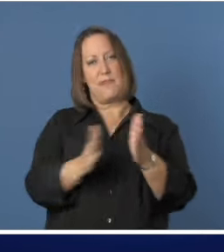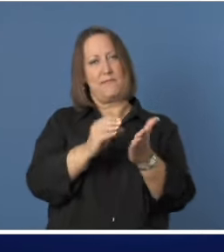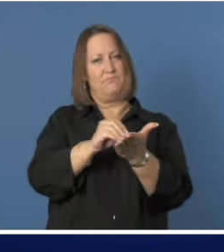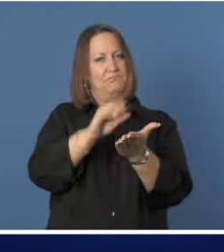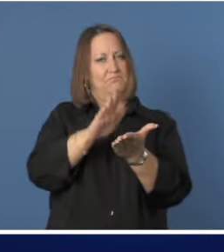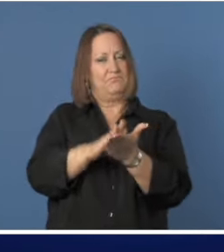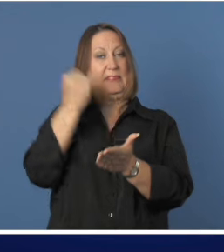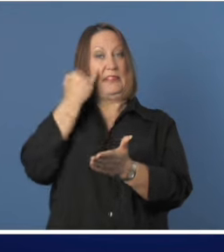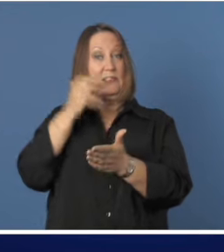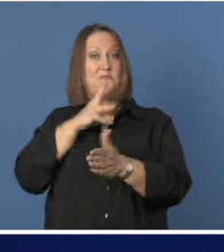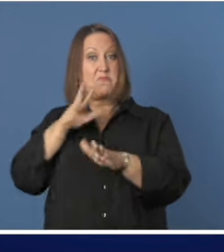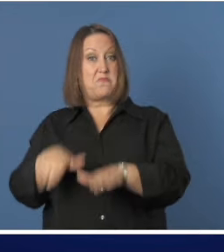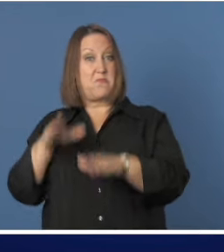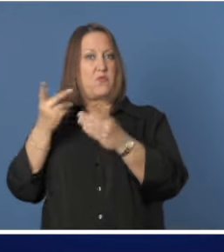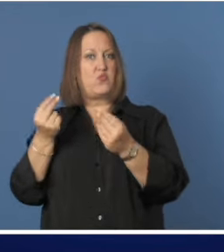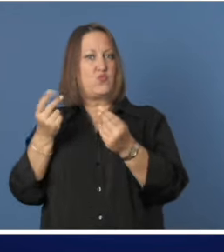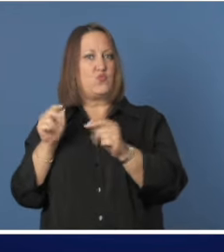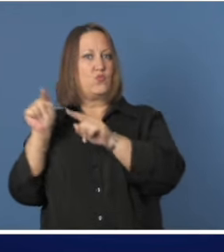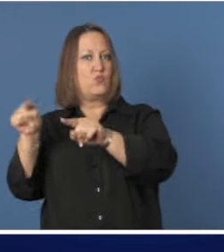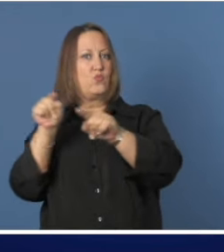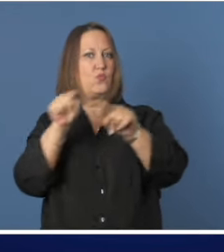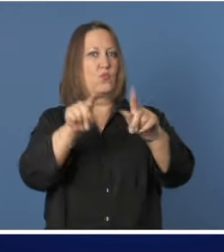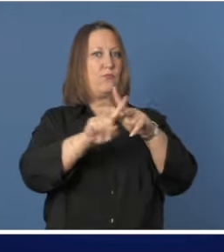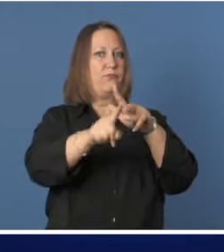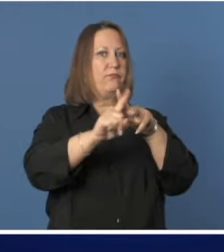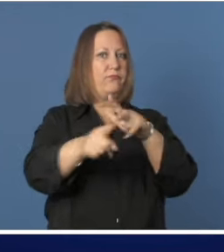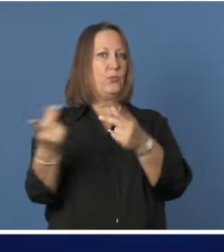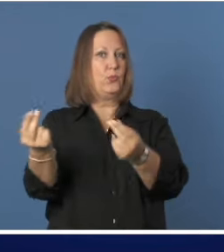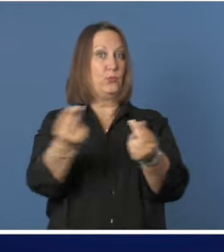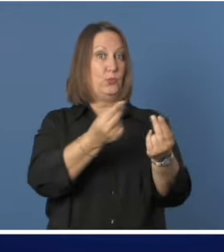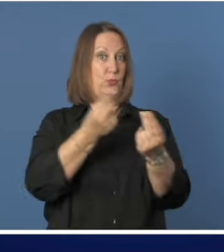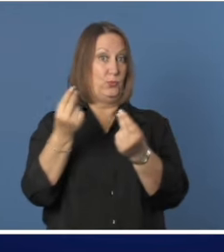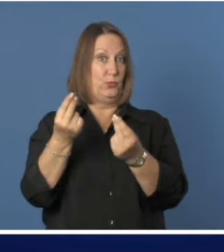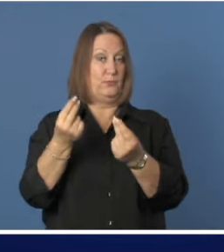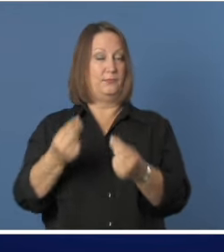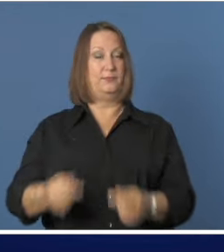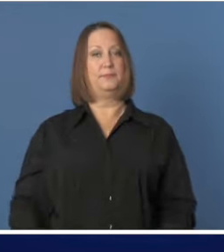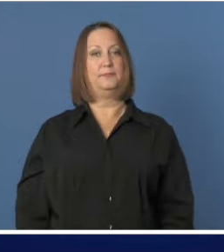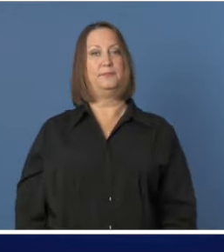Plan what to do and where to go in case of a flood.